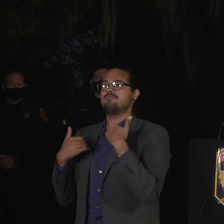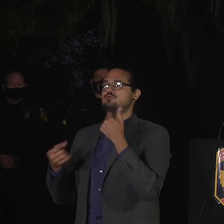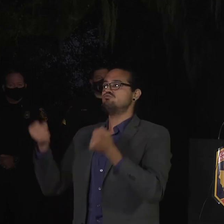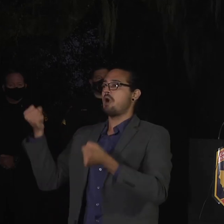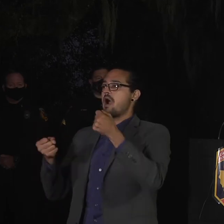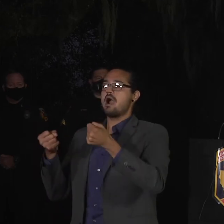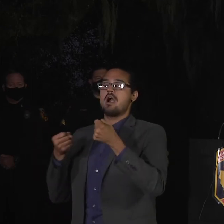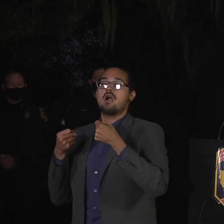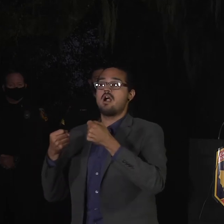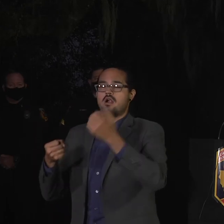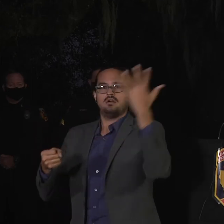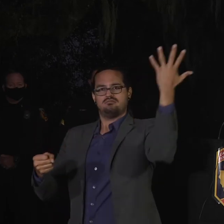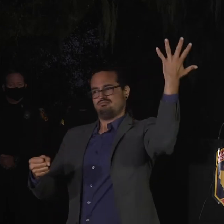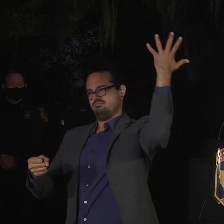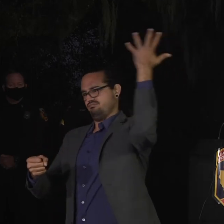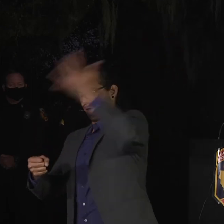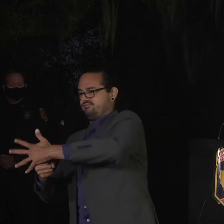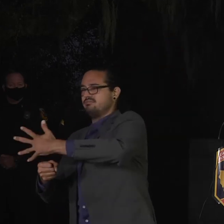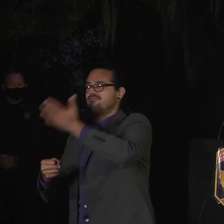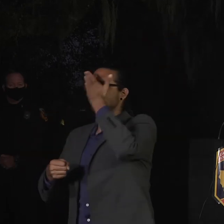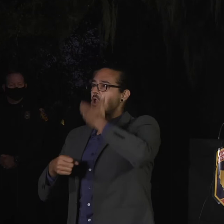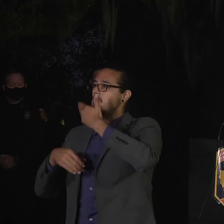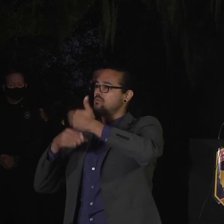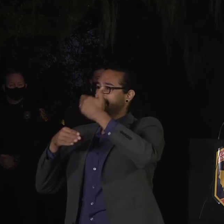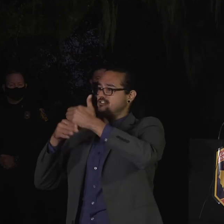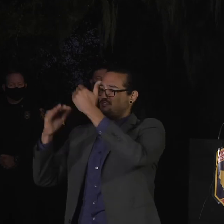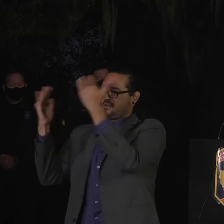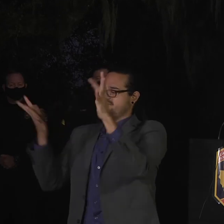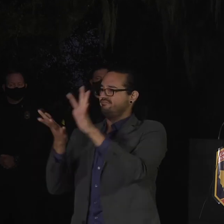us, it's a definite hazard. And so,